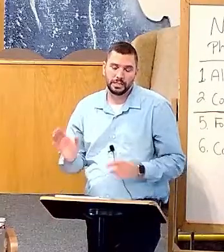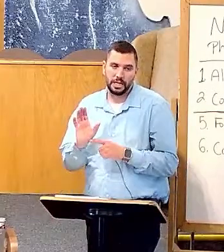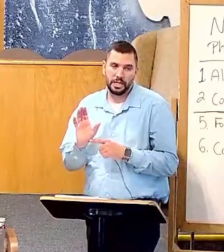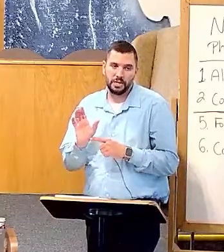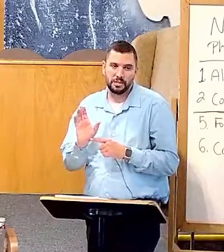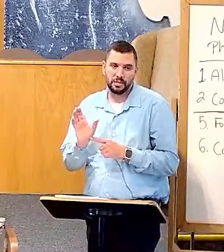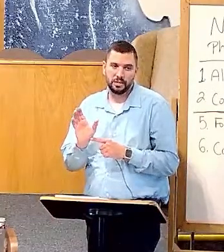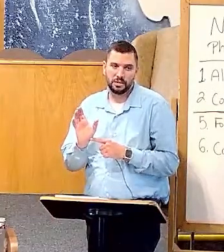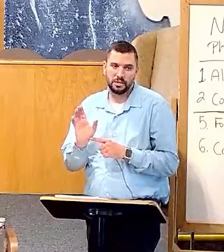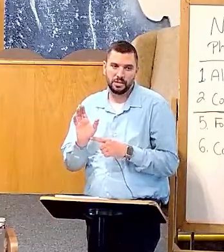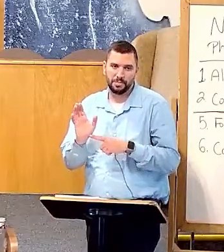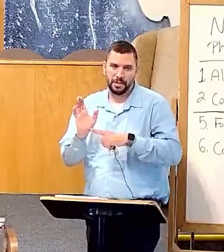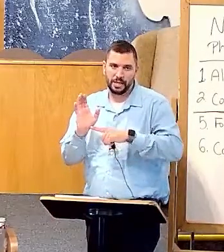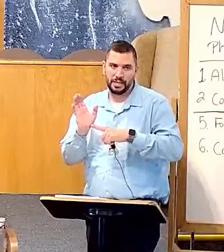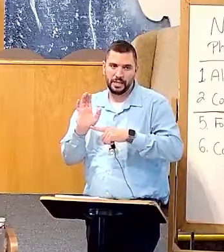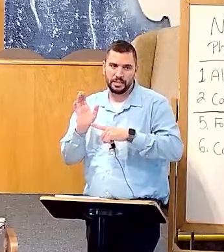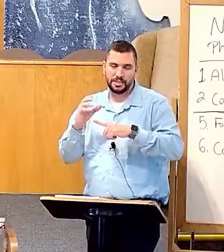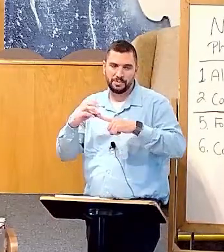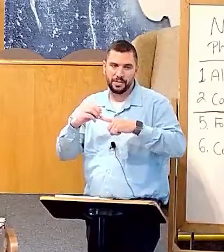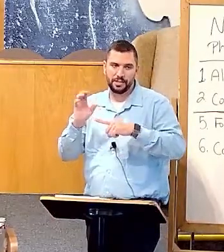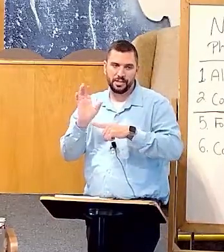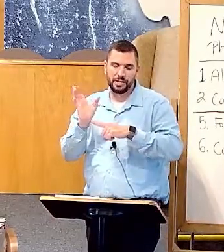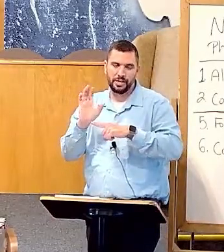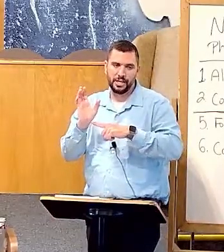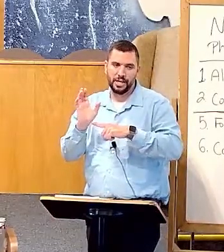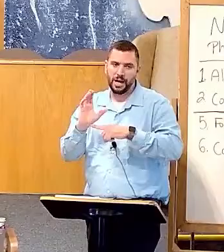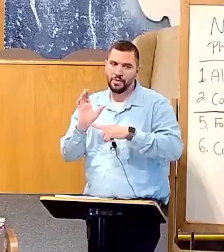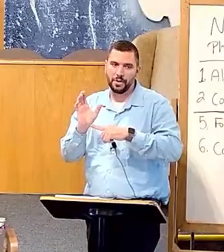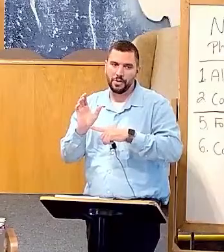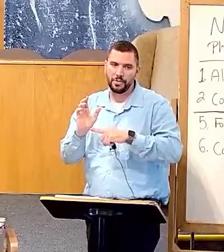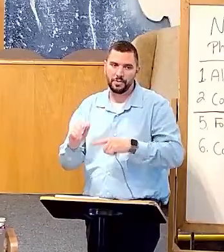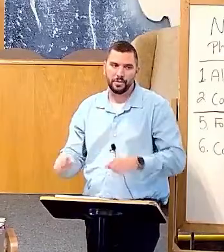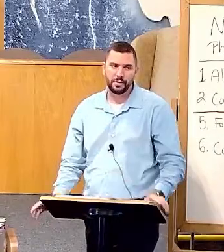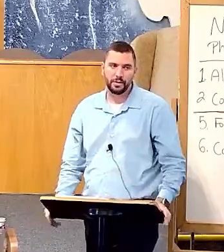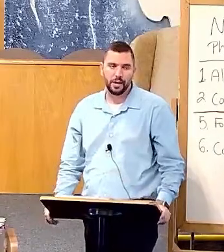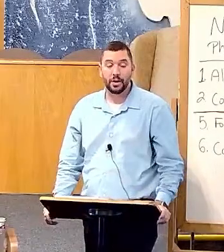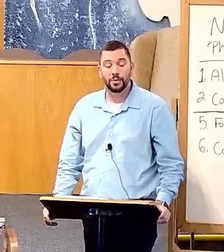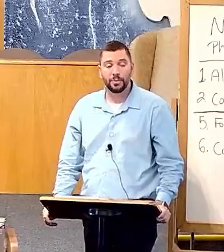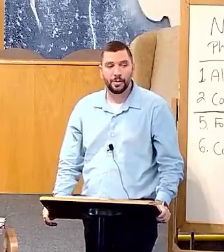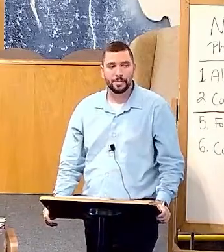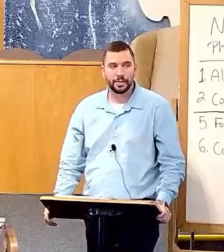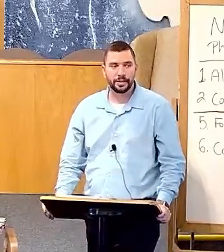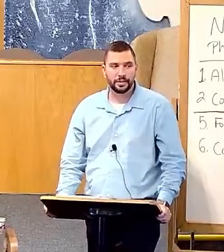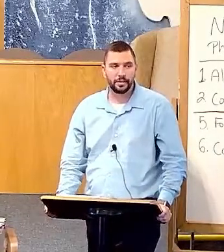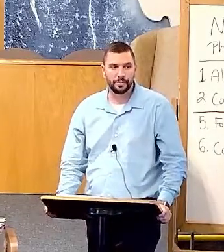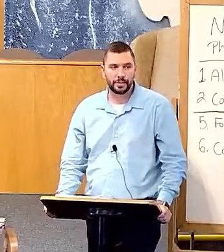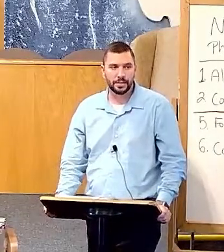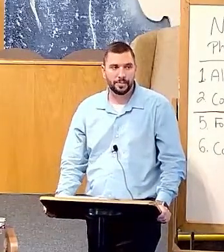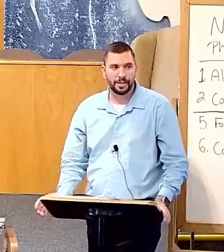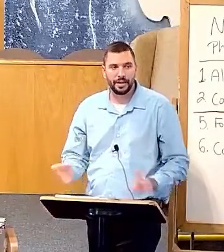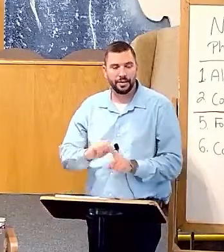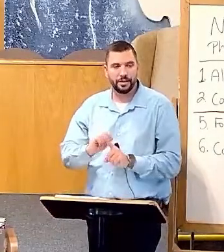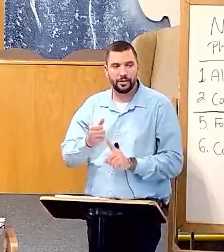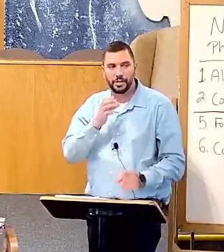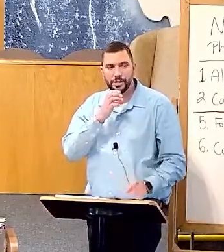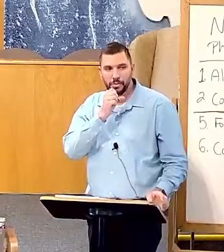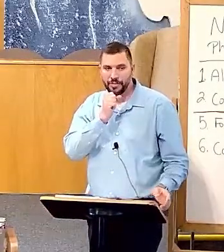Cherries, something like that, because that's bean, cherry. I don't know them all, but banana and oranges were my favorite.